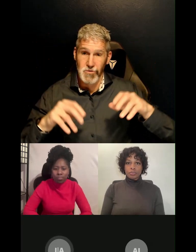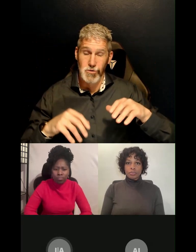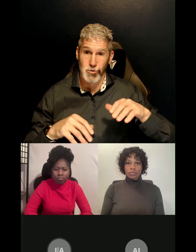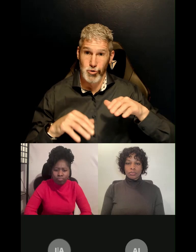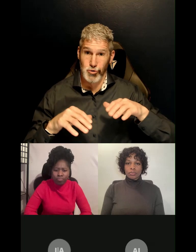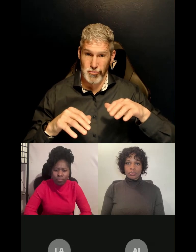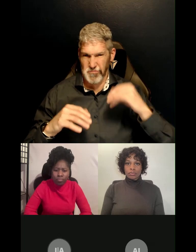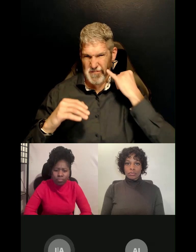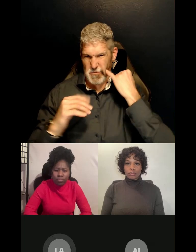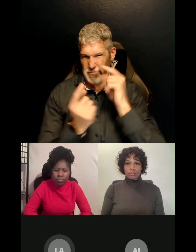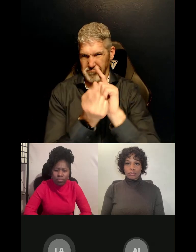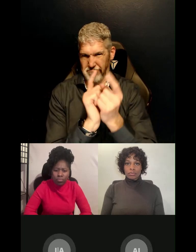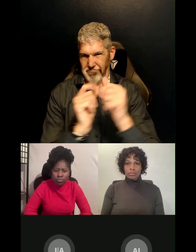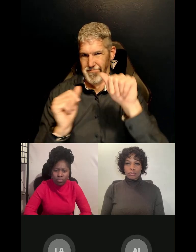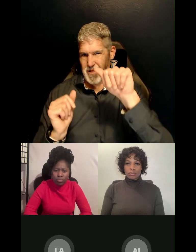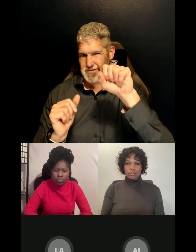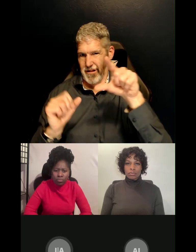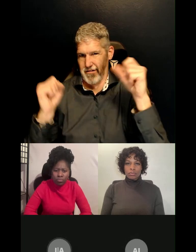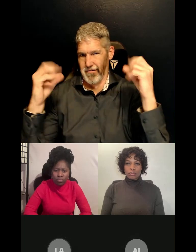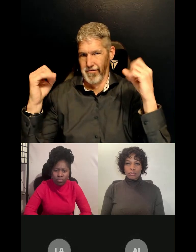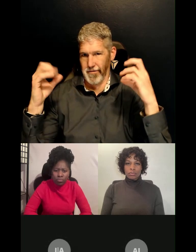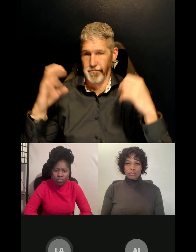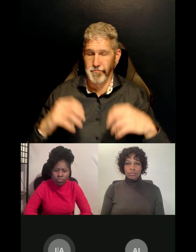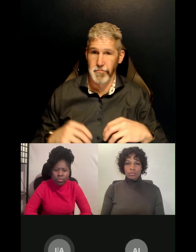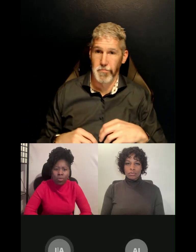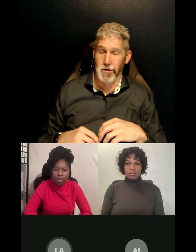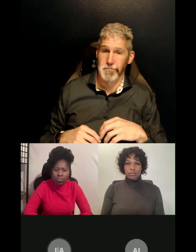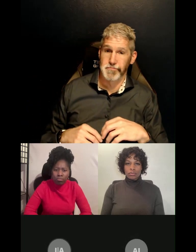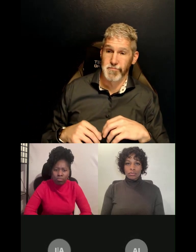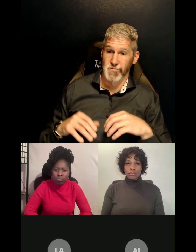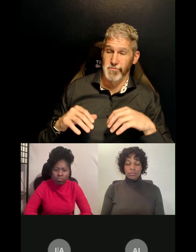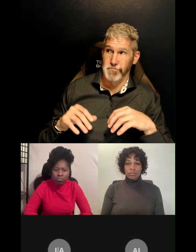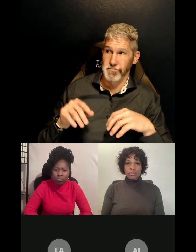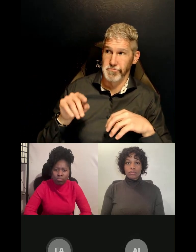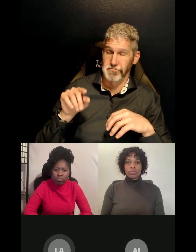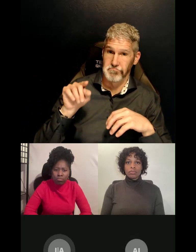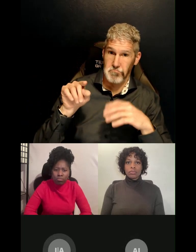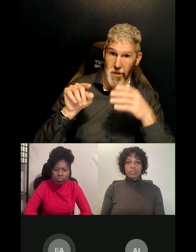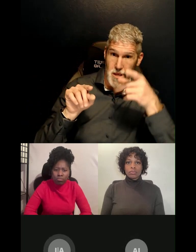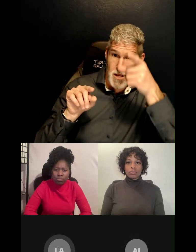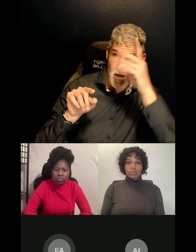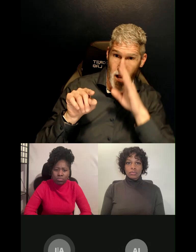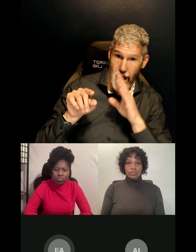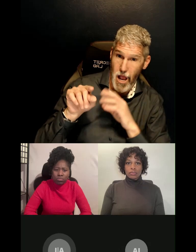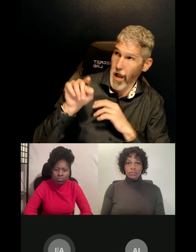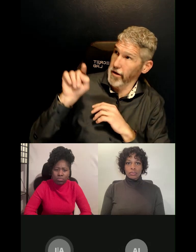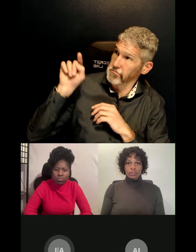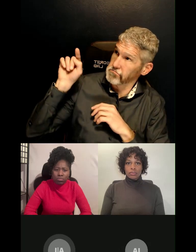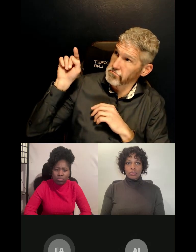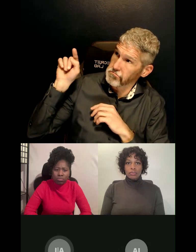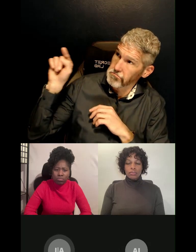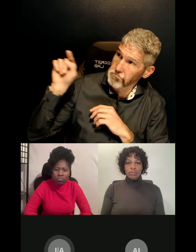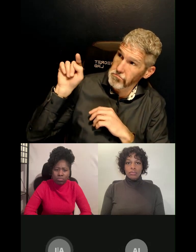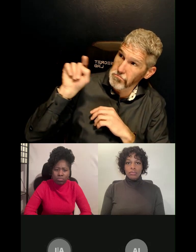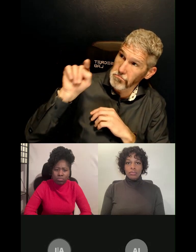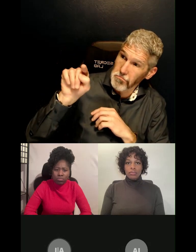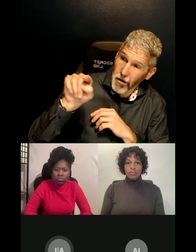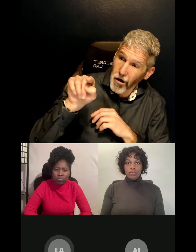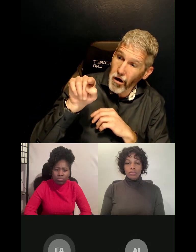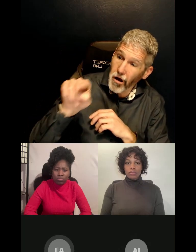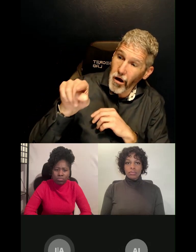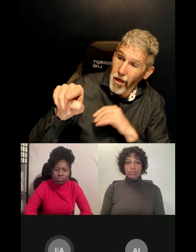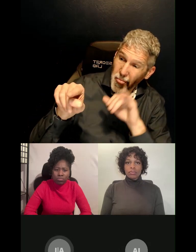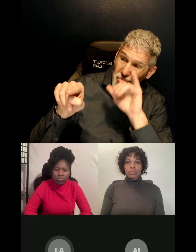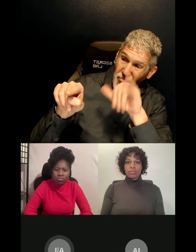became a film. So Oh, that wow. topic, um, to translate